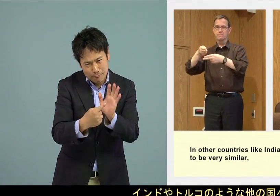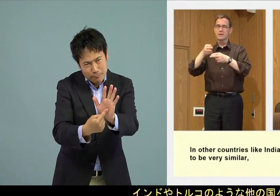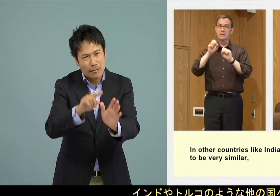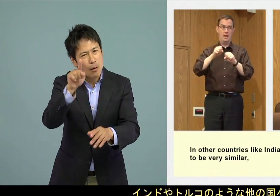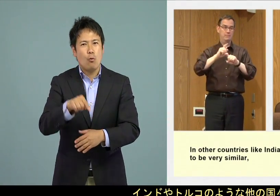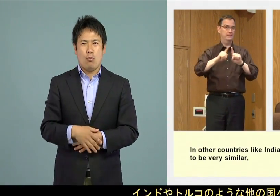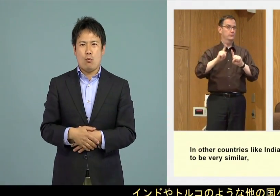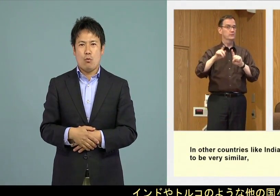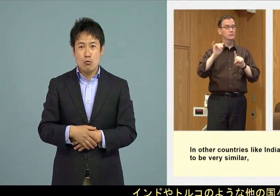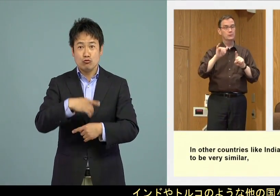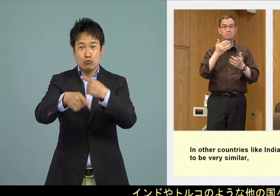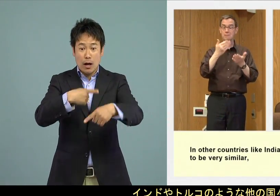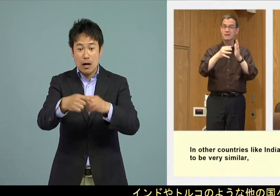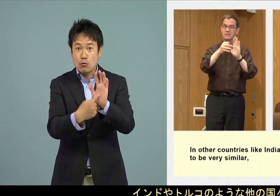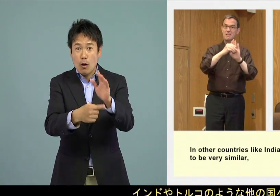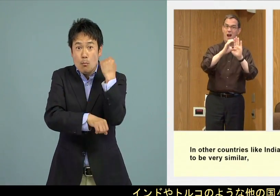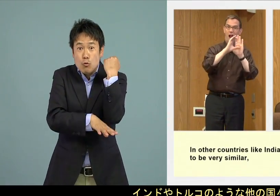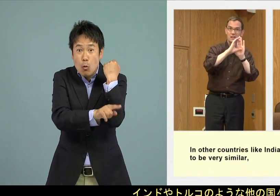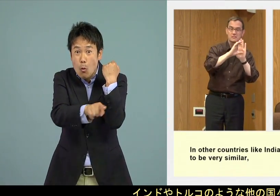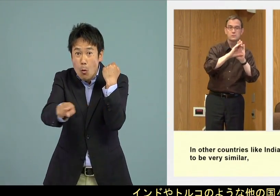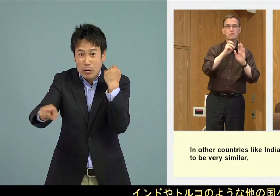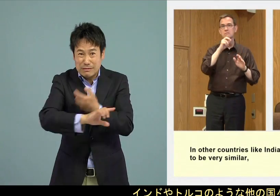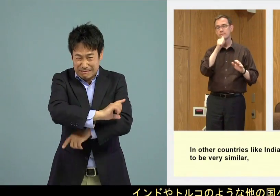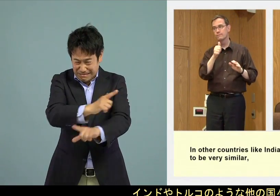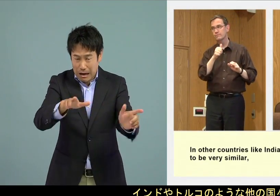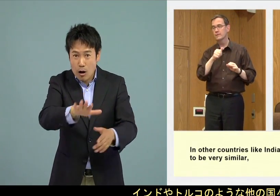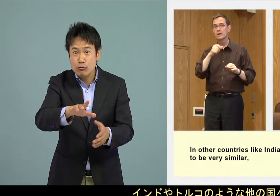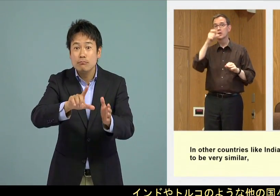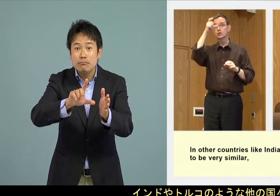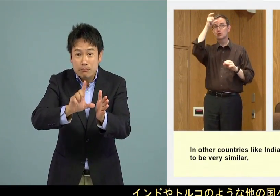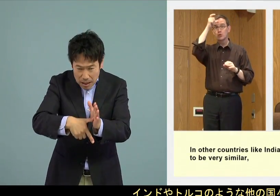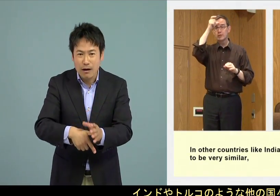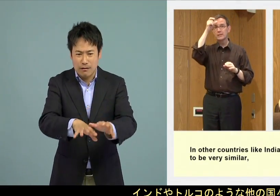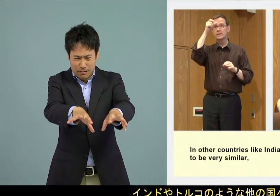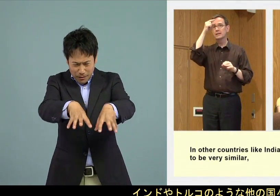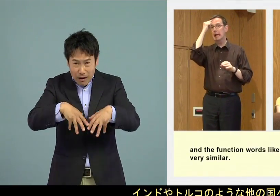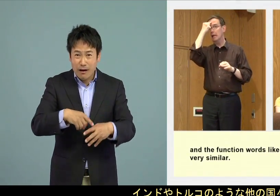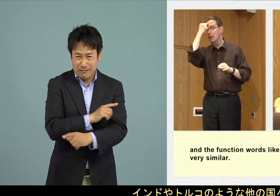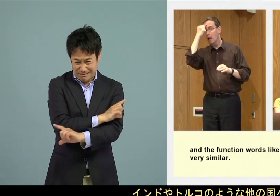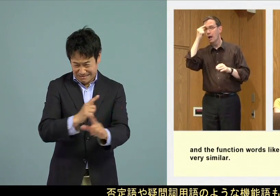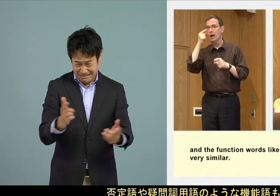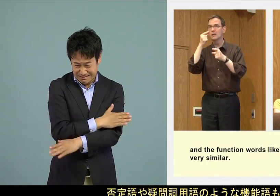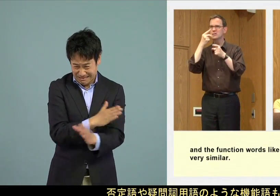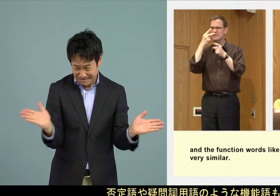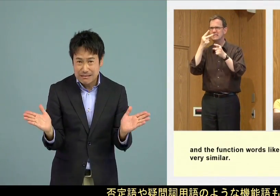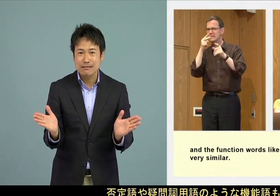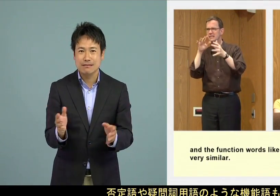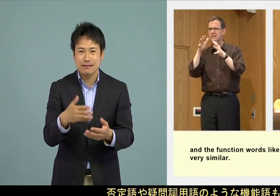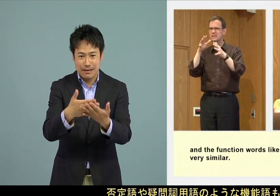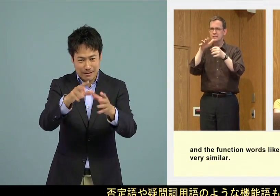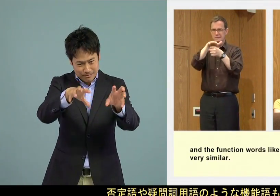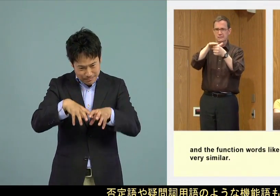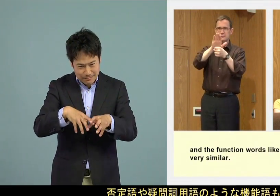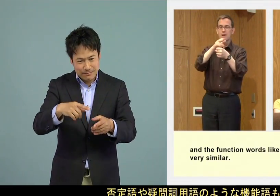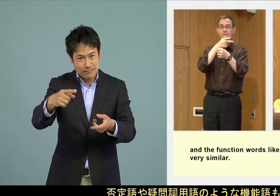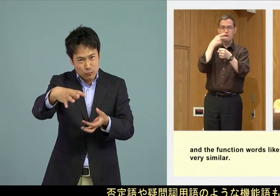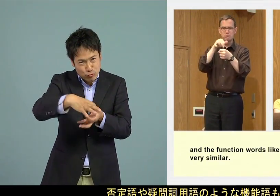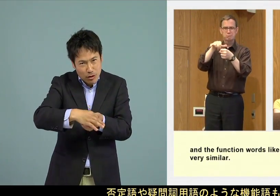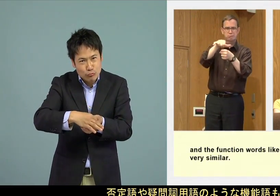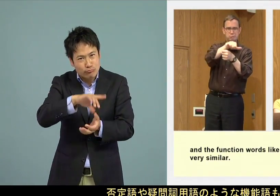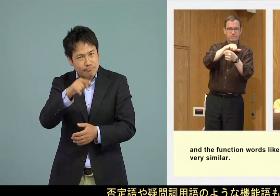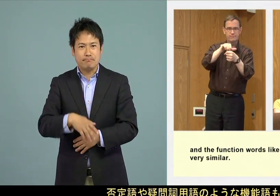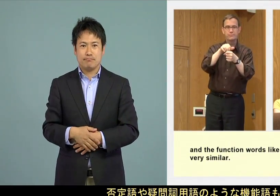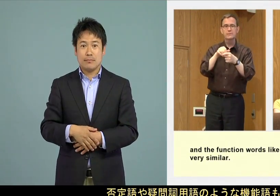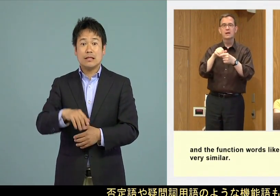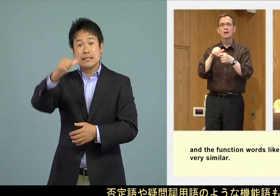And other countries I've seen, like India, Turkey, the verbs tend to be very similar, and you tend to have, and the function words like negators